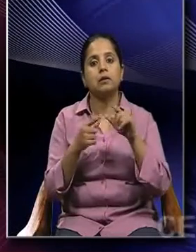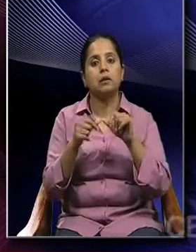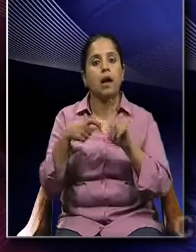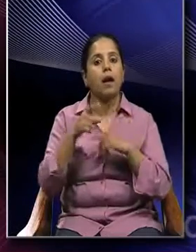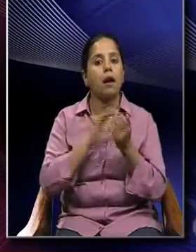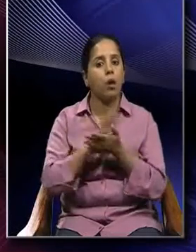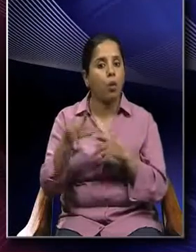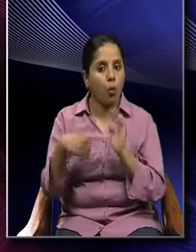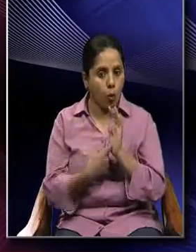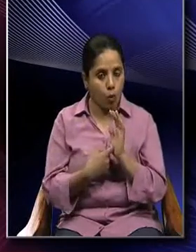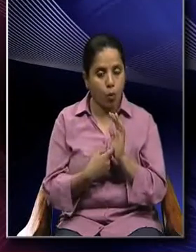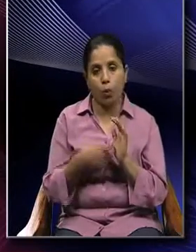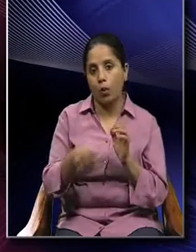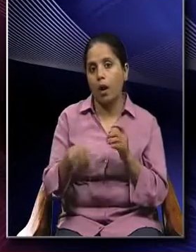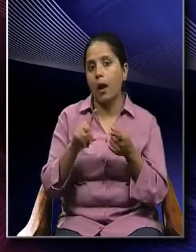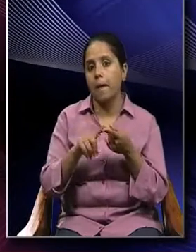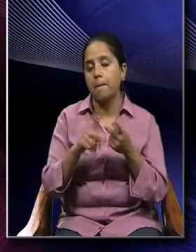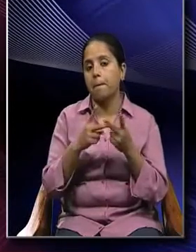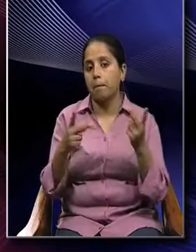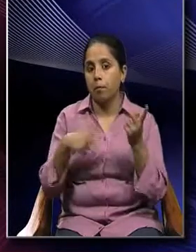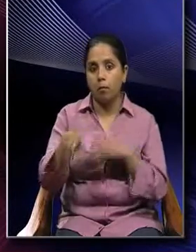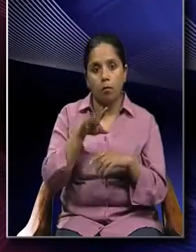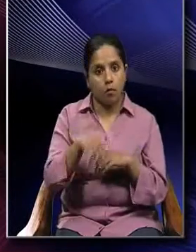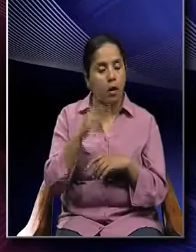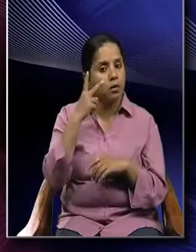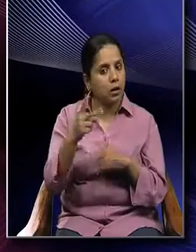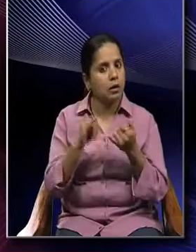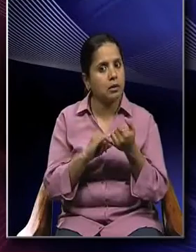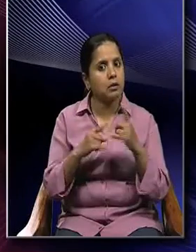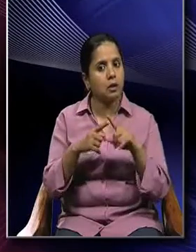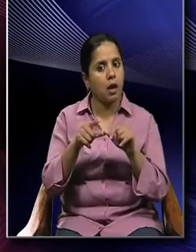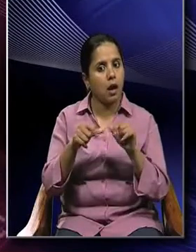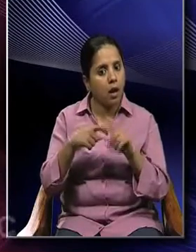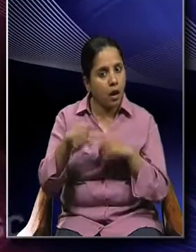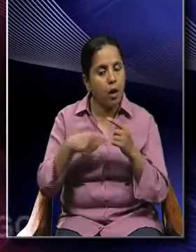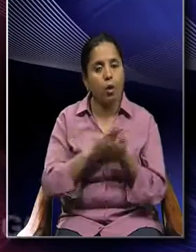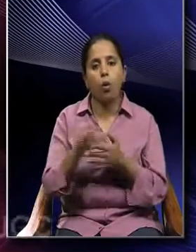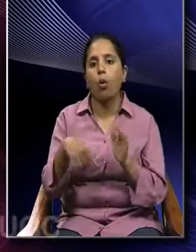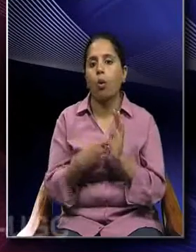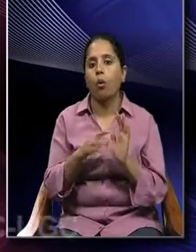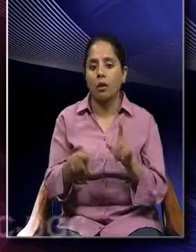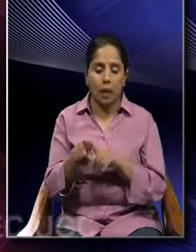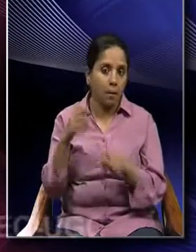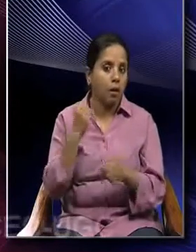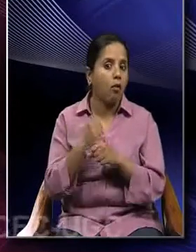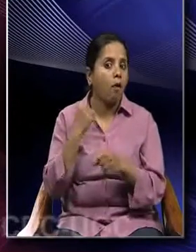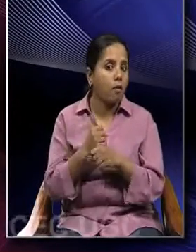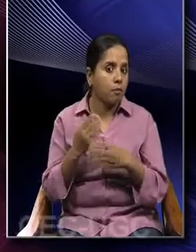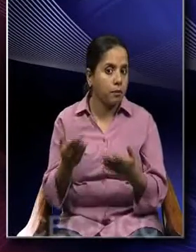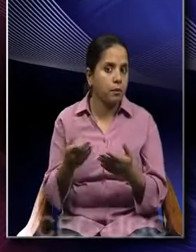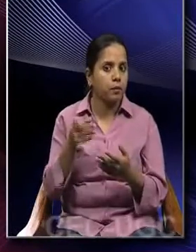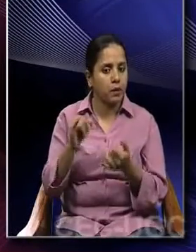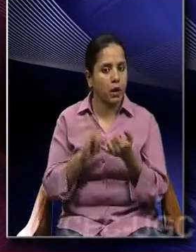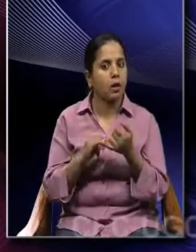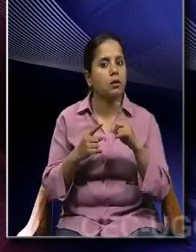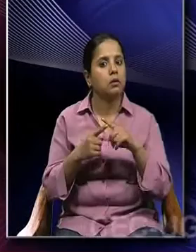are also one of the stakeholders, where society is also one of the stakeholders. Even governments are one of the